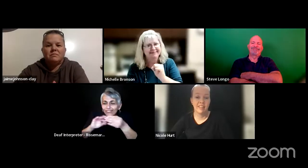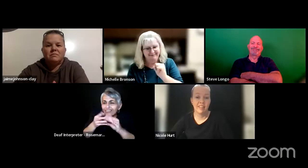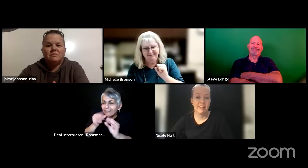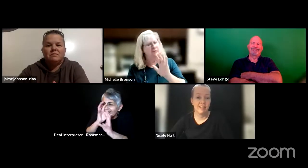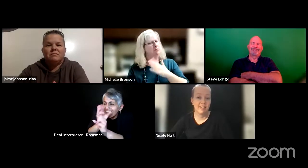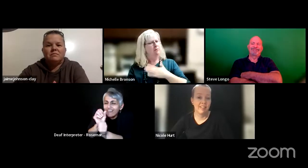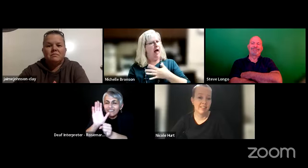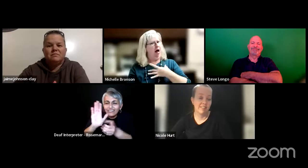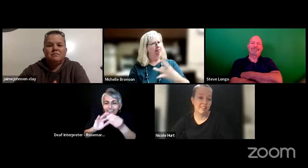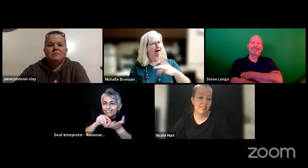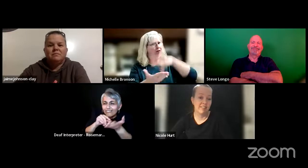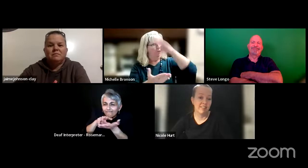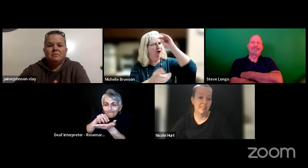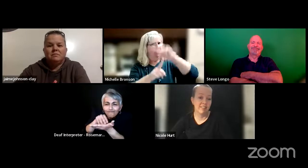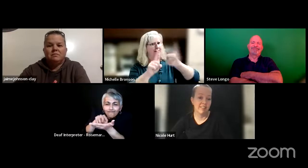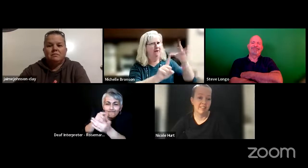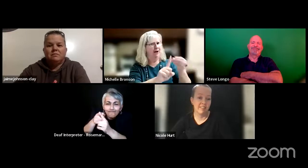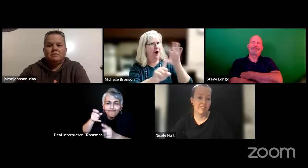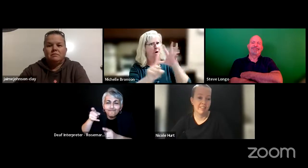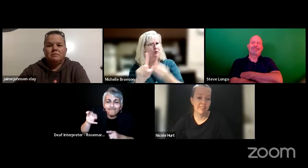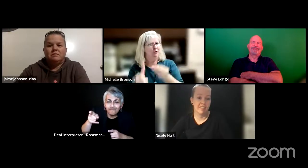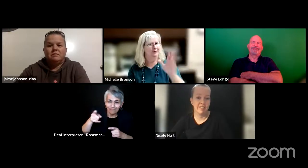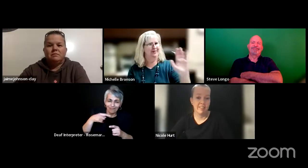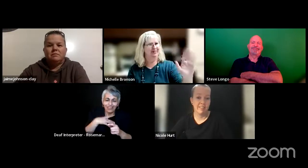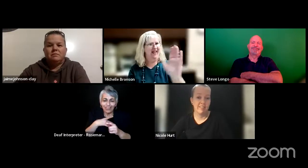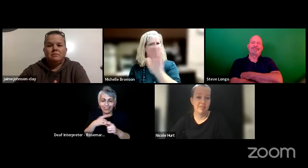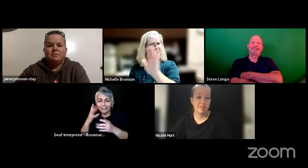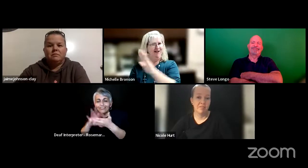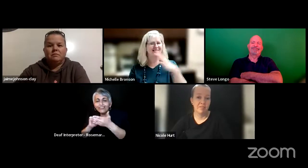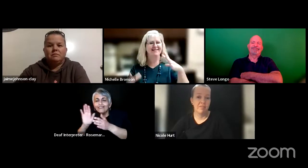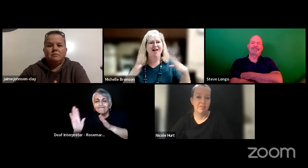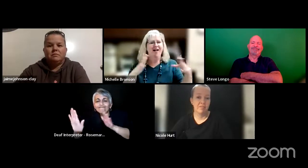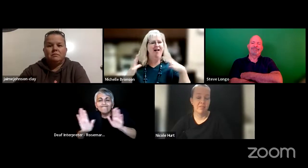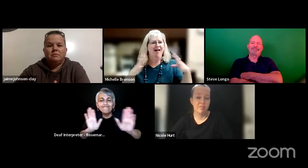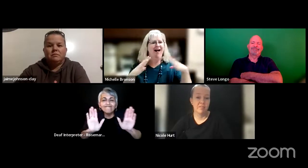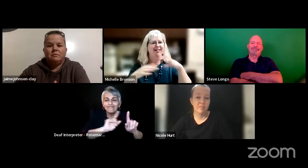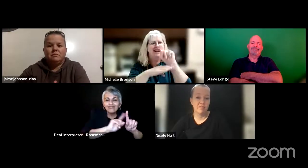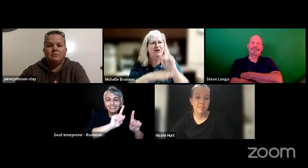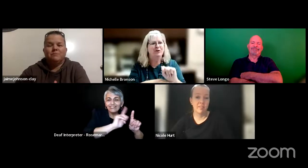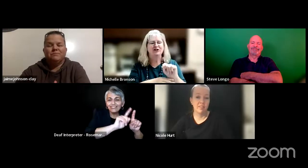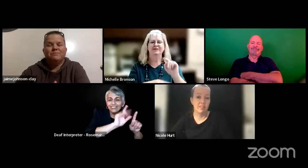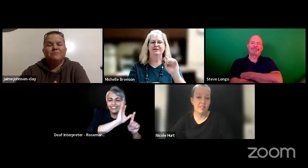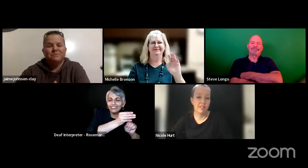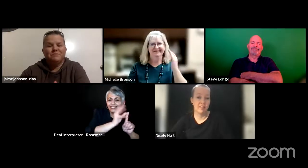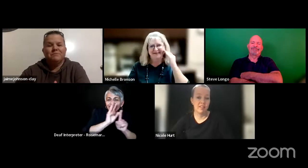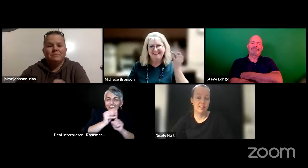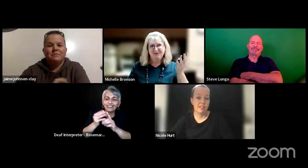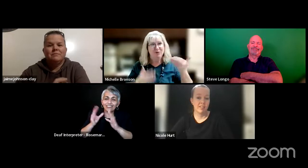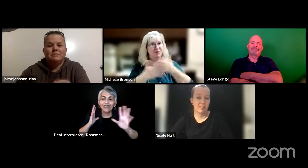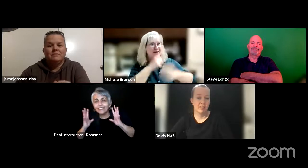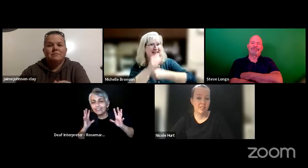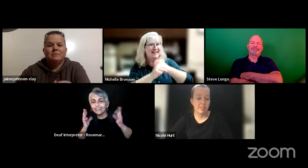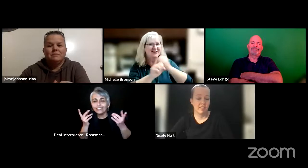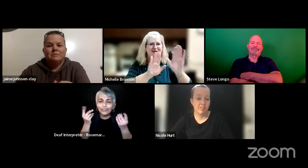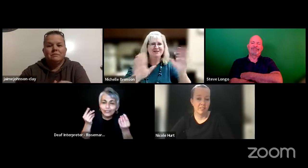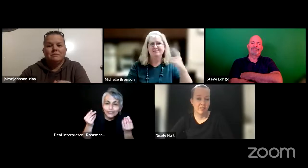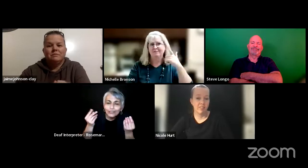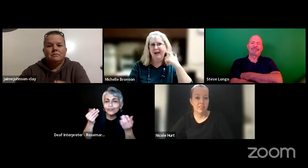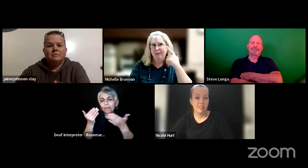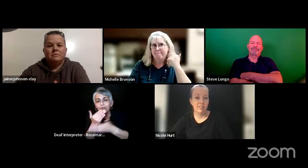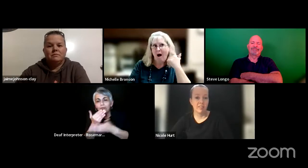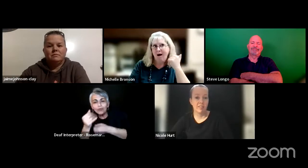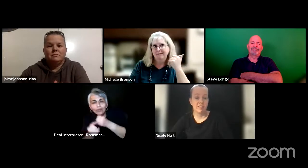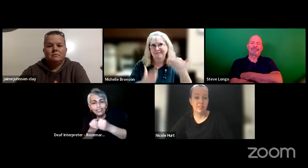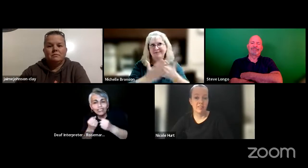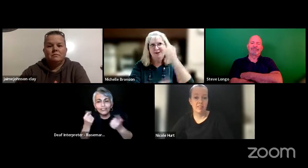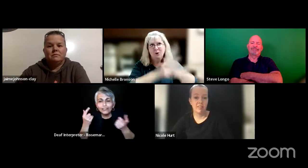I learned a lot. It was a great time. I really enjoy learning about other cultures and holidays and traditions.